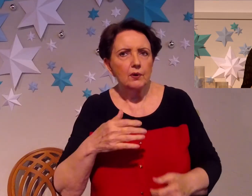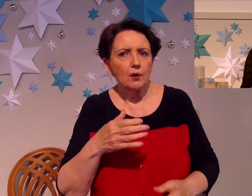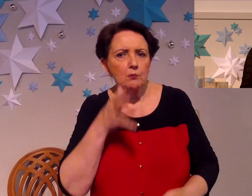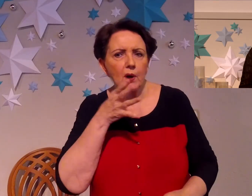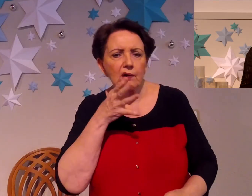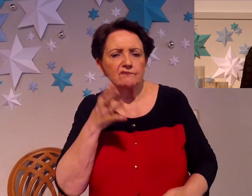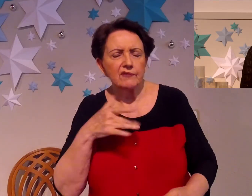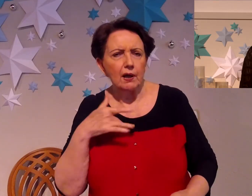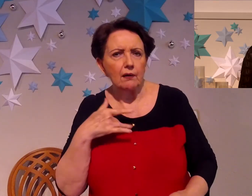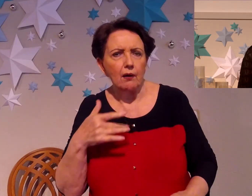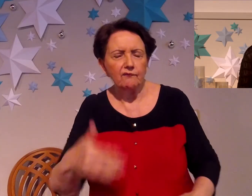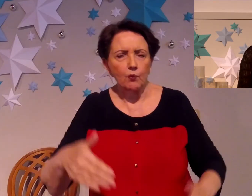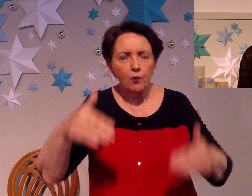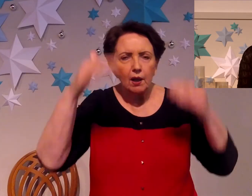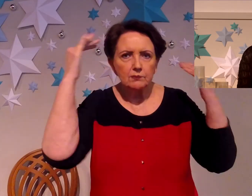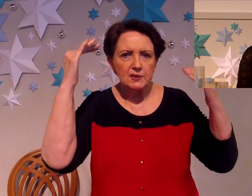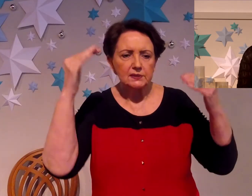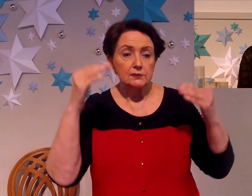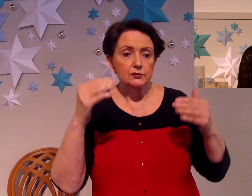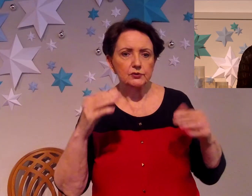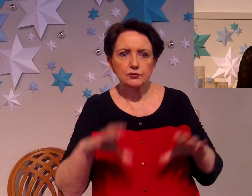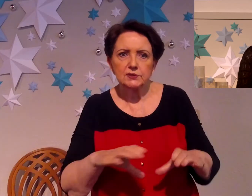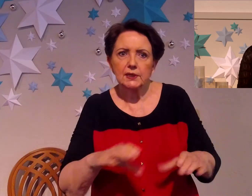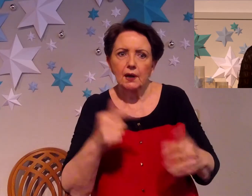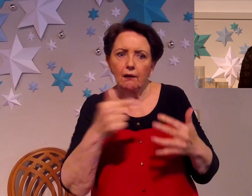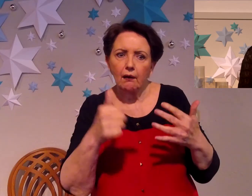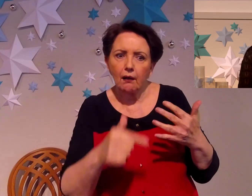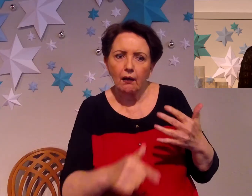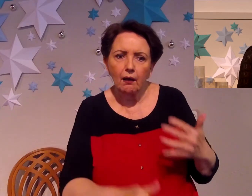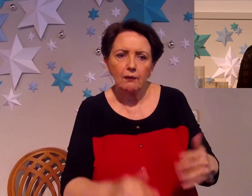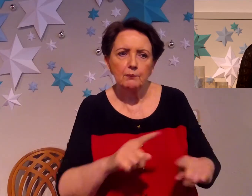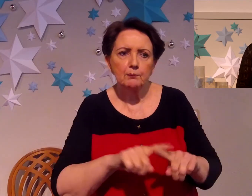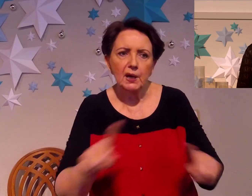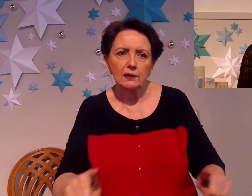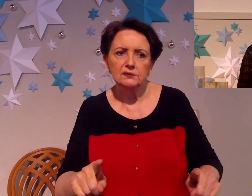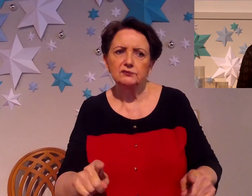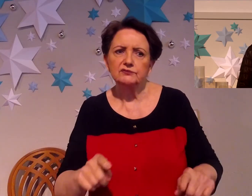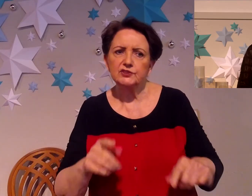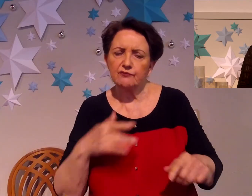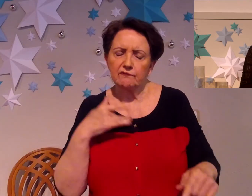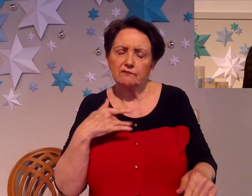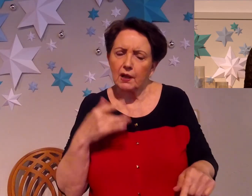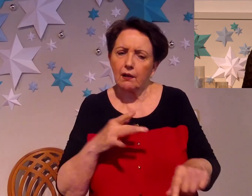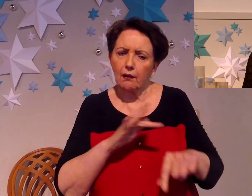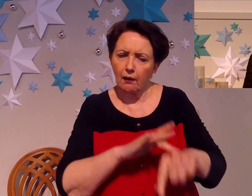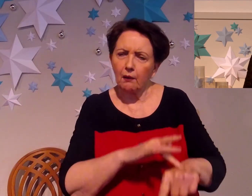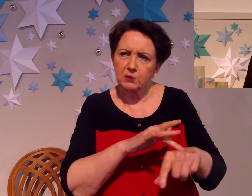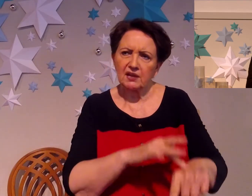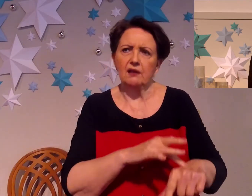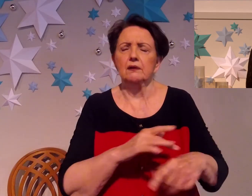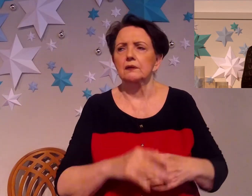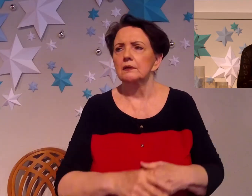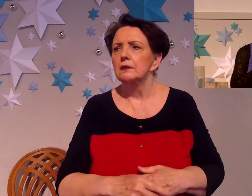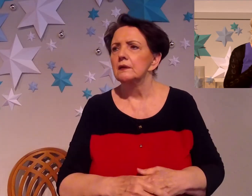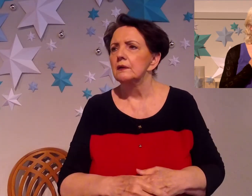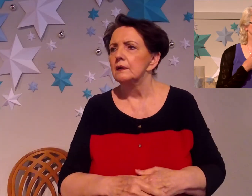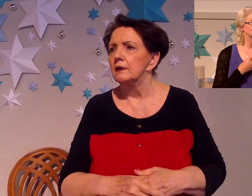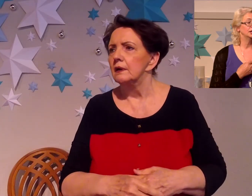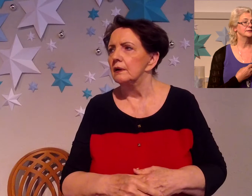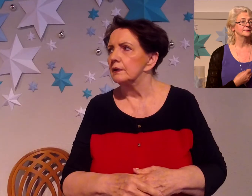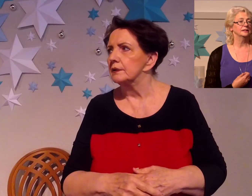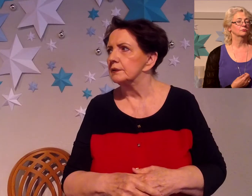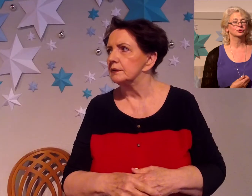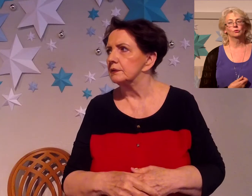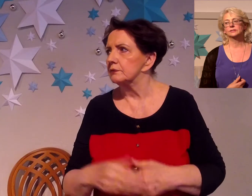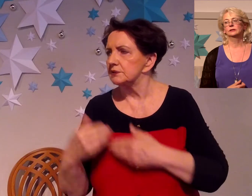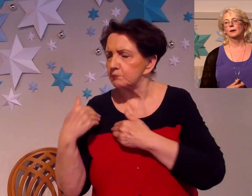So she did it all, but she did it in a very obligatory point of view. And what my mother tells me, it told me in